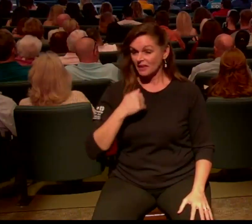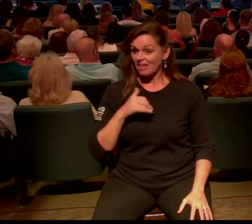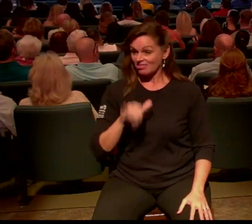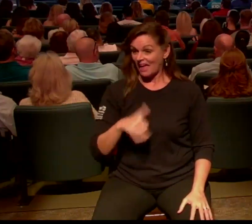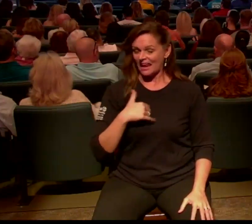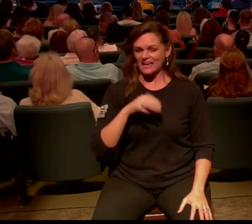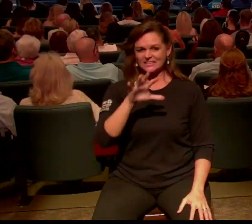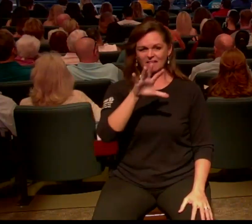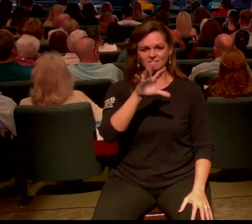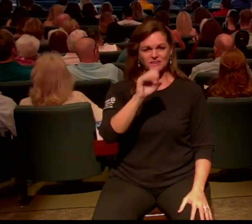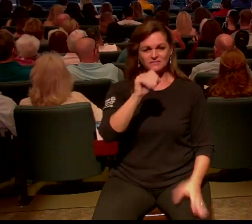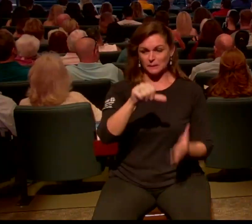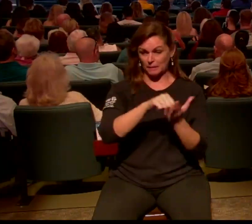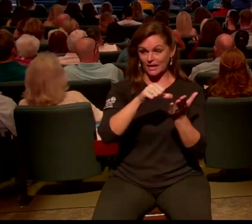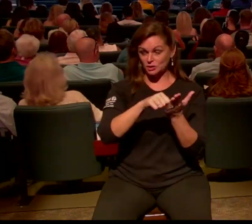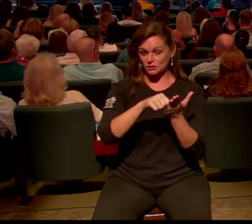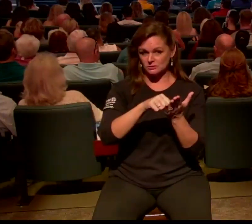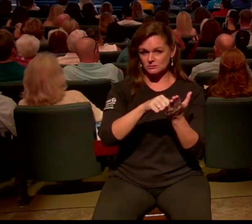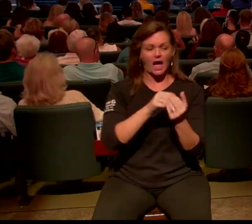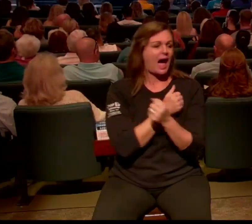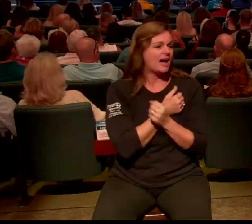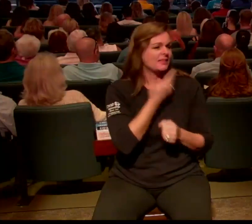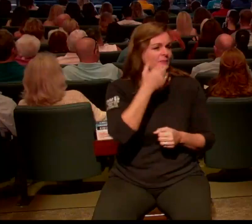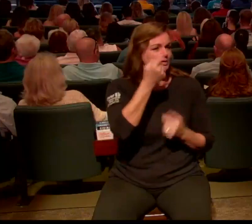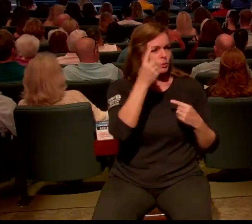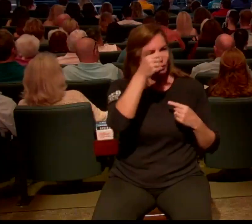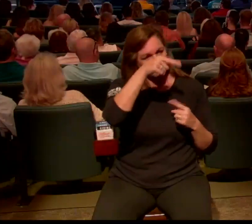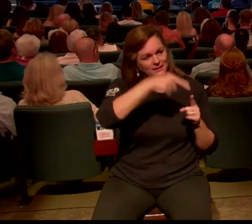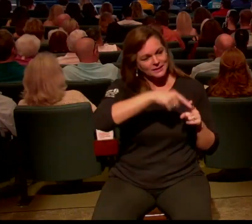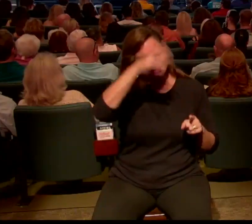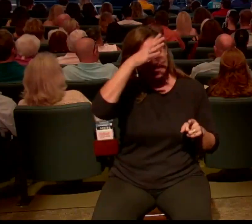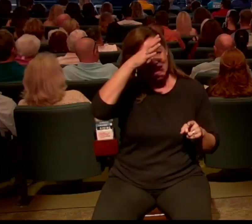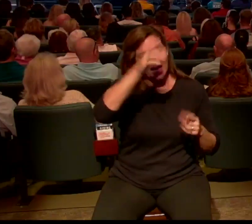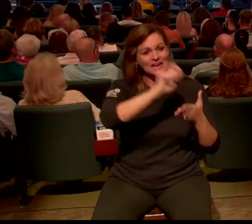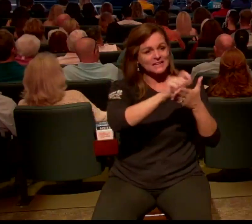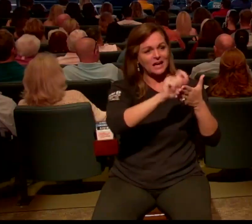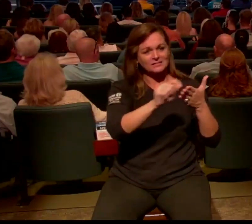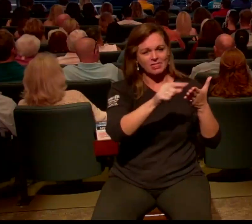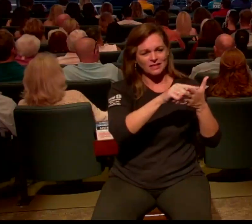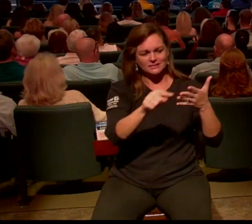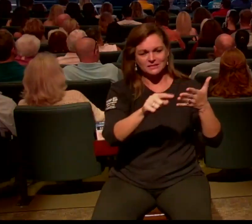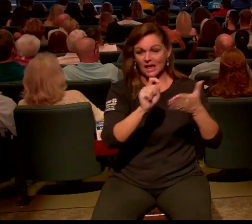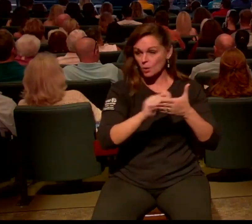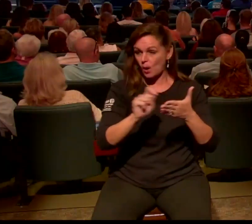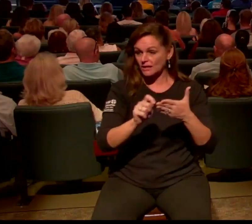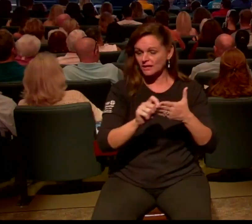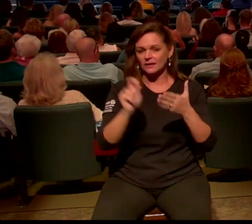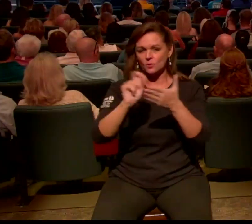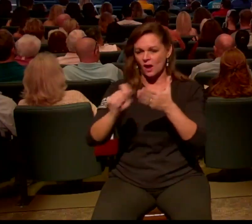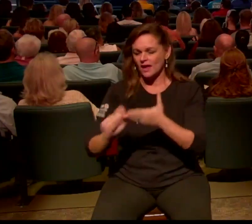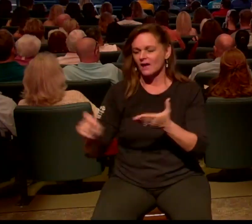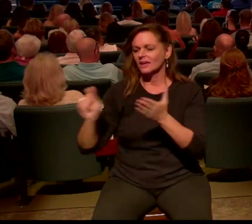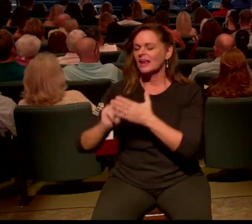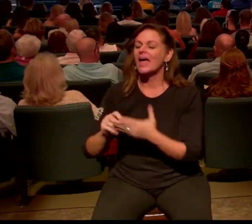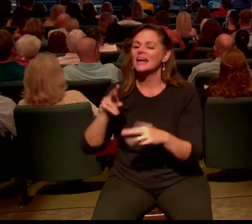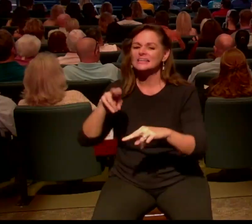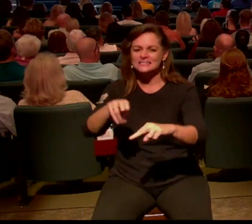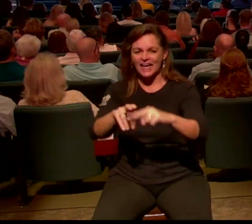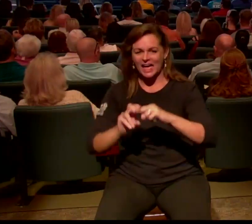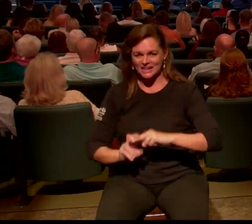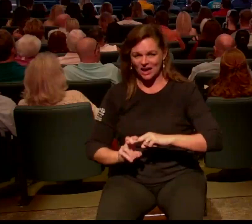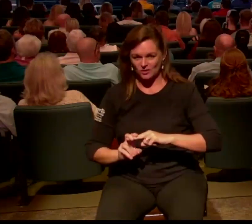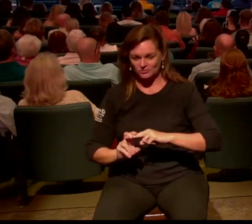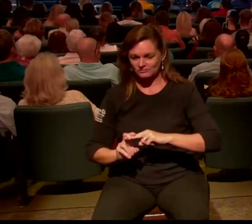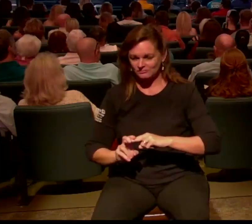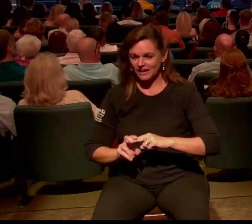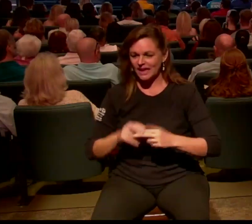it, and I love it best when Dad does this, and I filled in every page. And then I sat down with him at the table, and